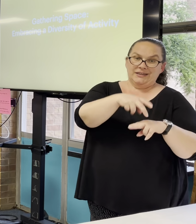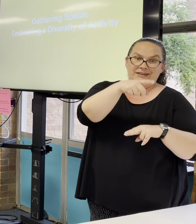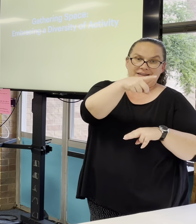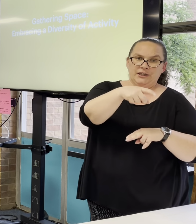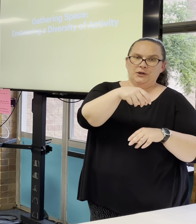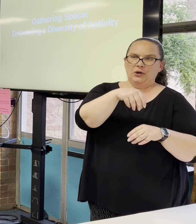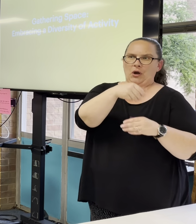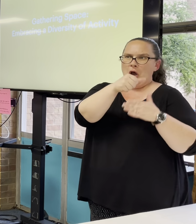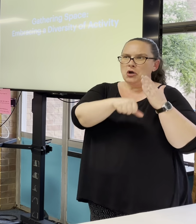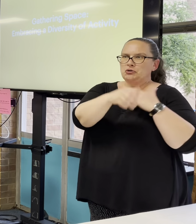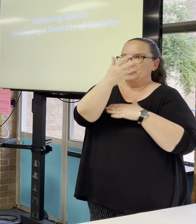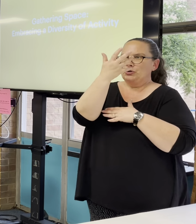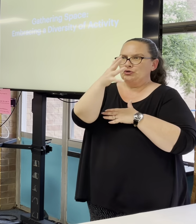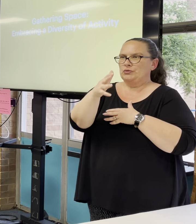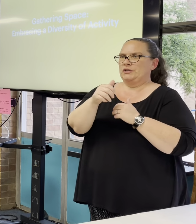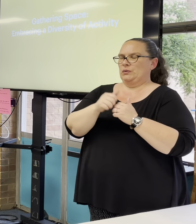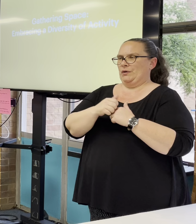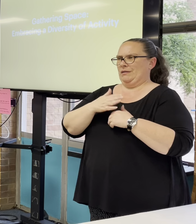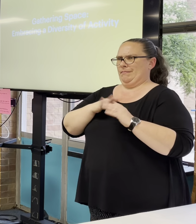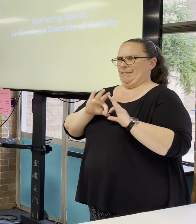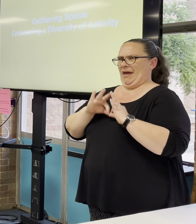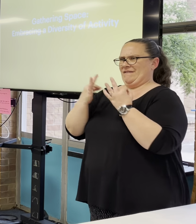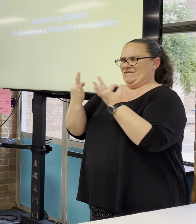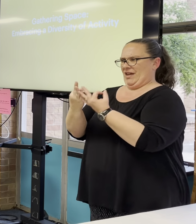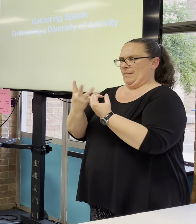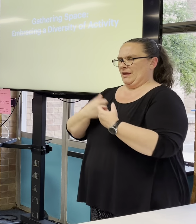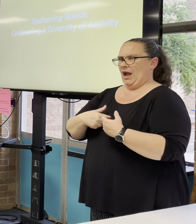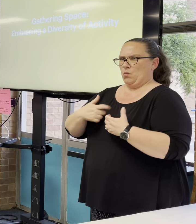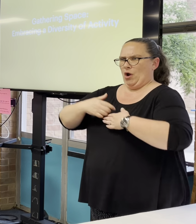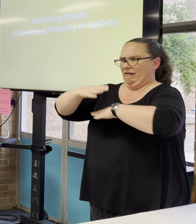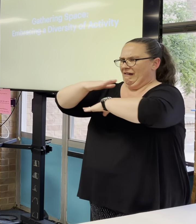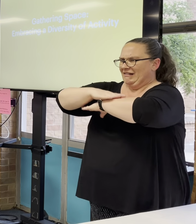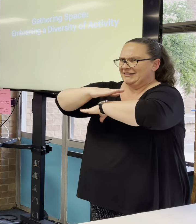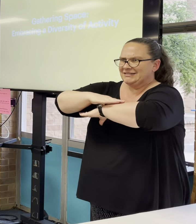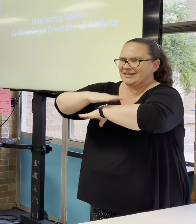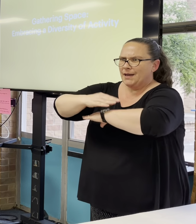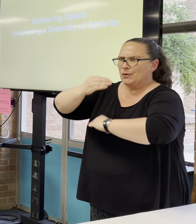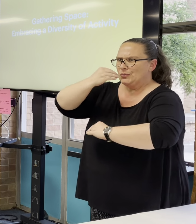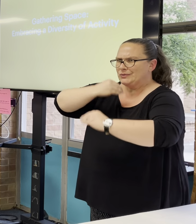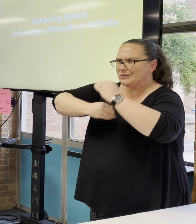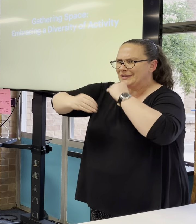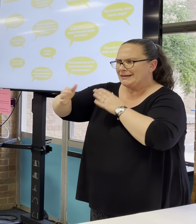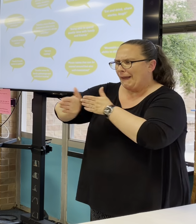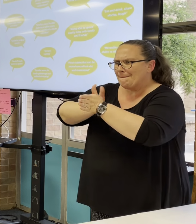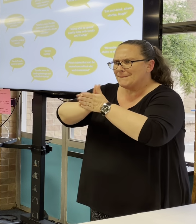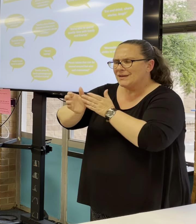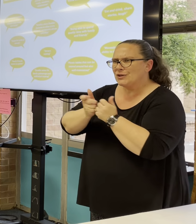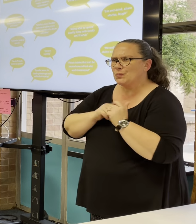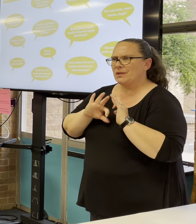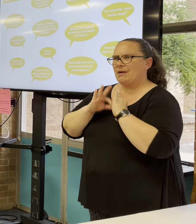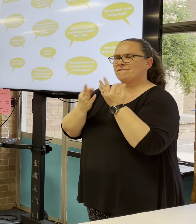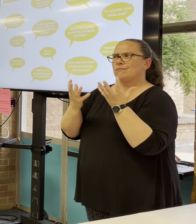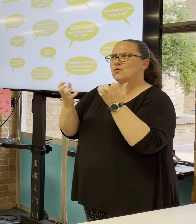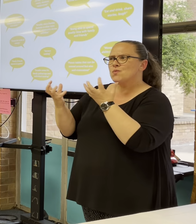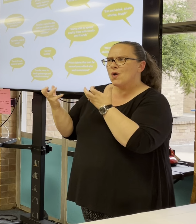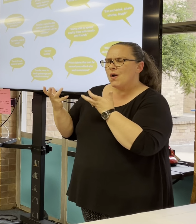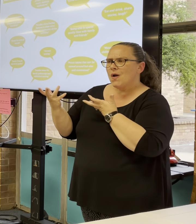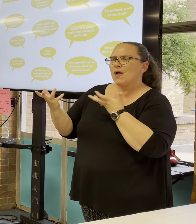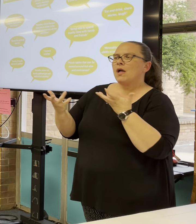In this situation, I want a big table and have lunch or a picnic with my family. So, and we